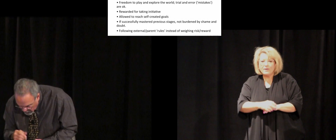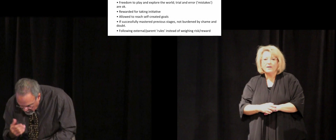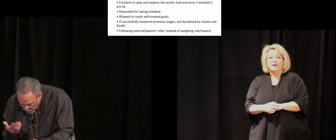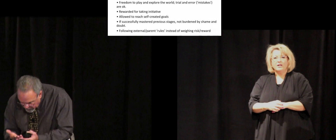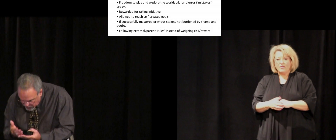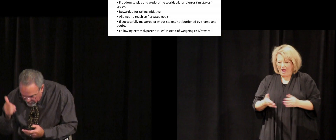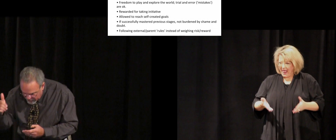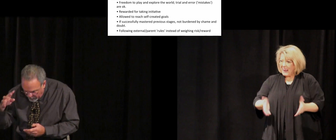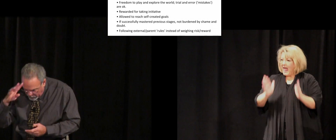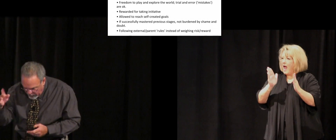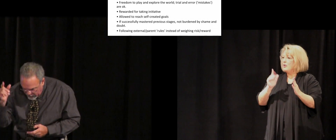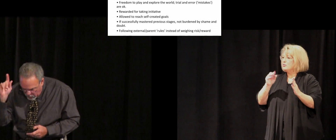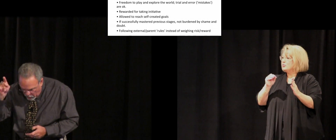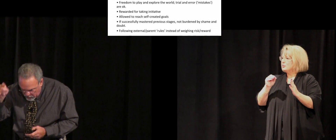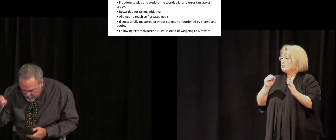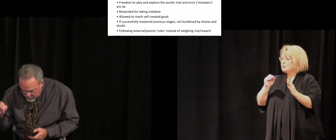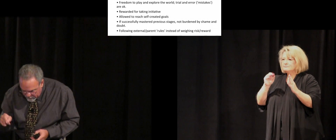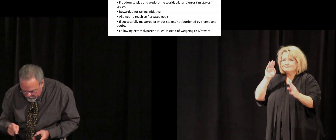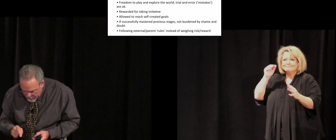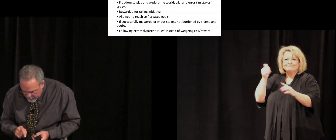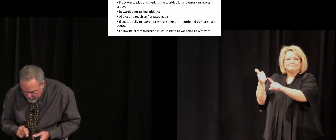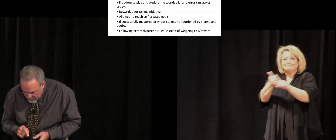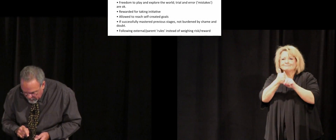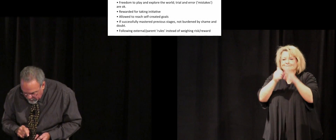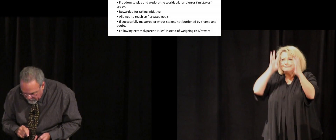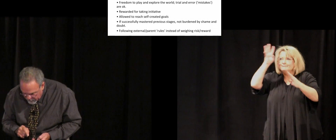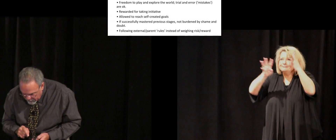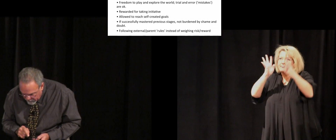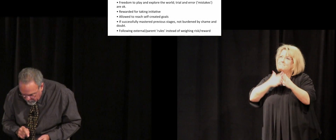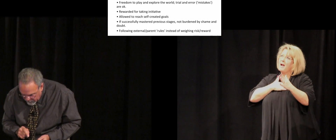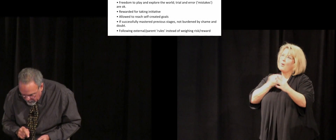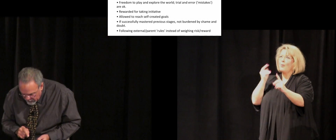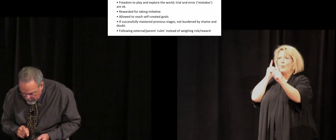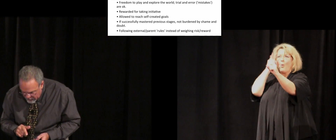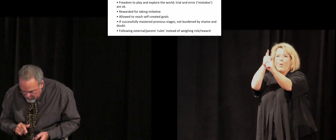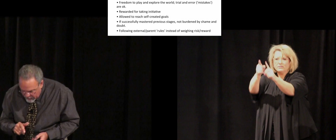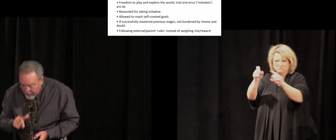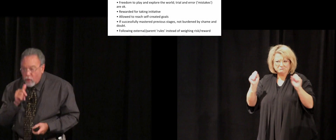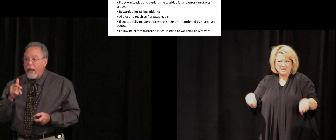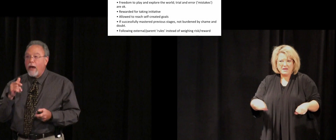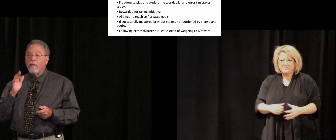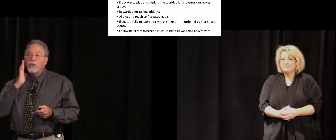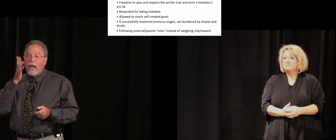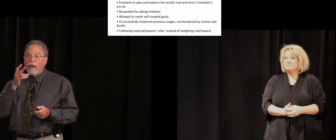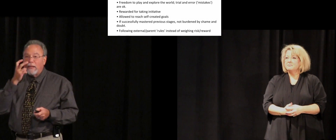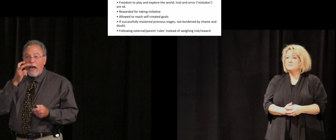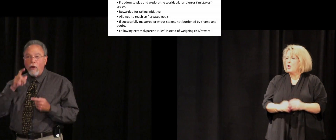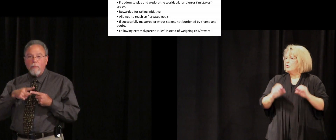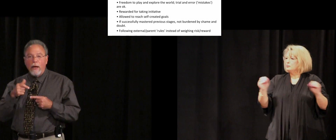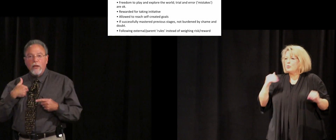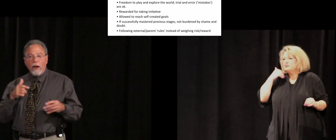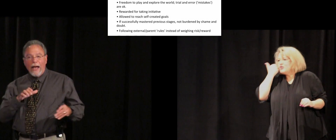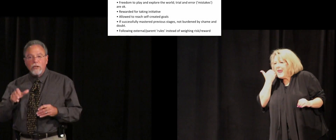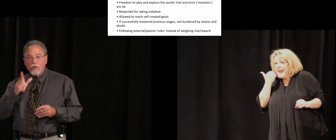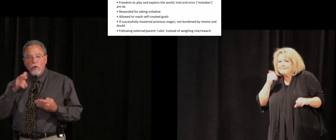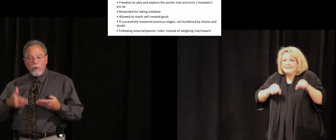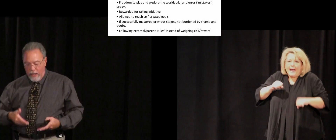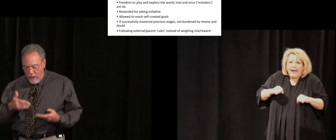So this is about developing competence, industry, busyness, doing things, accomplishing